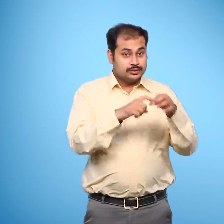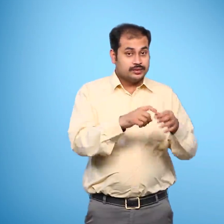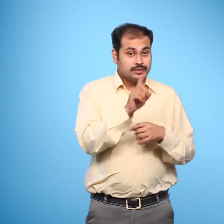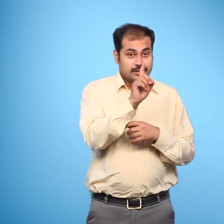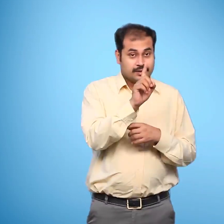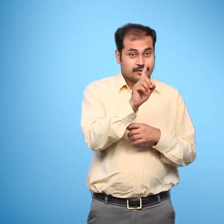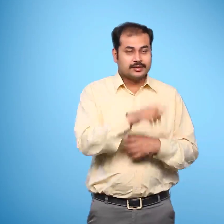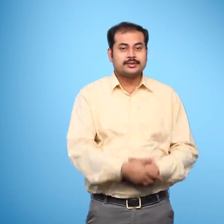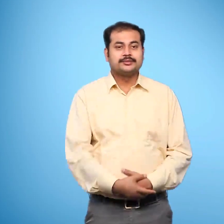Question 1.